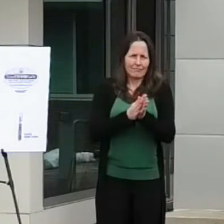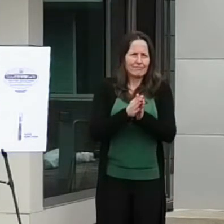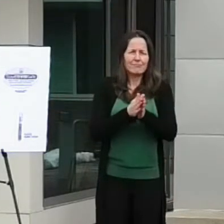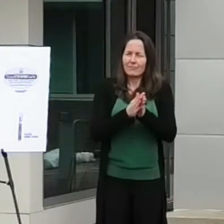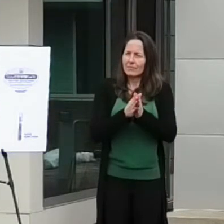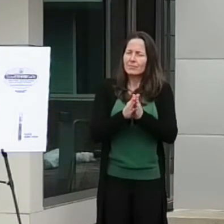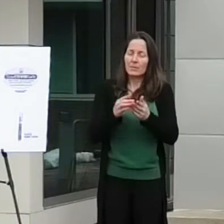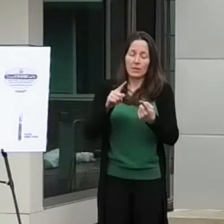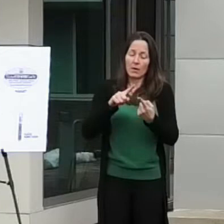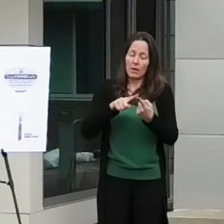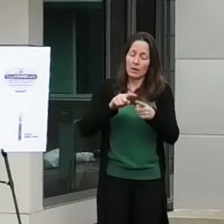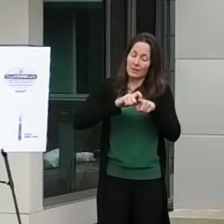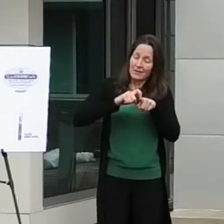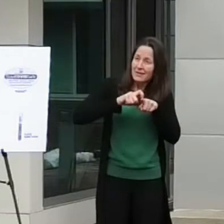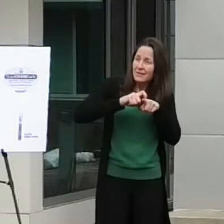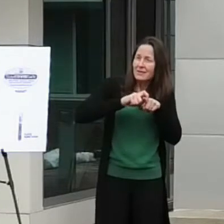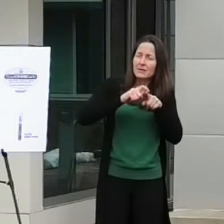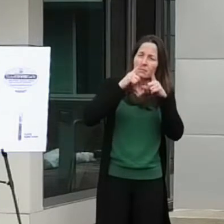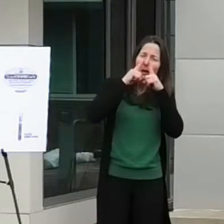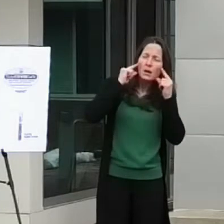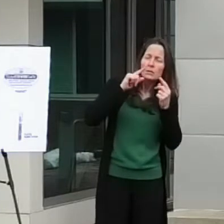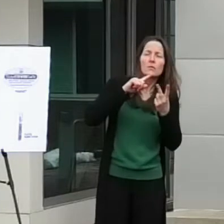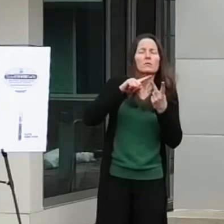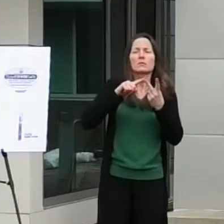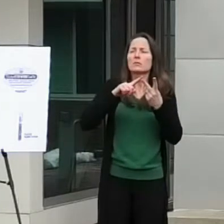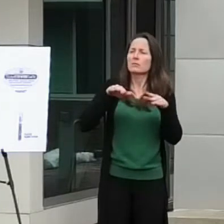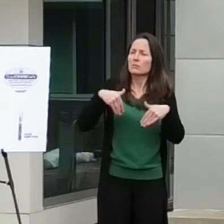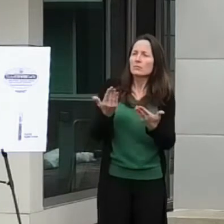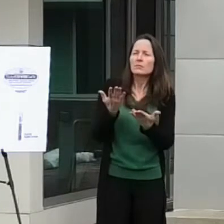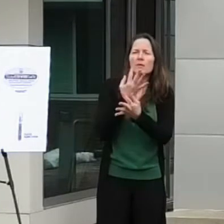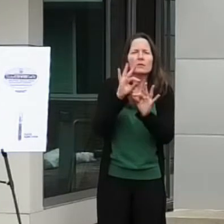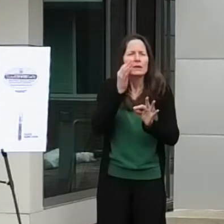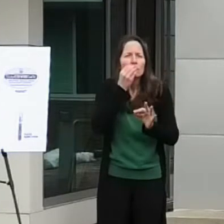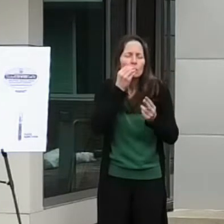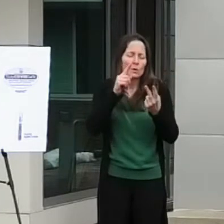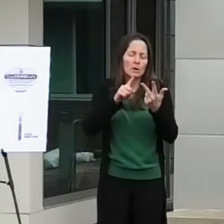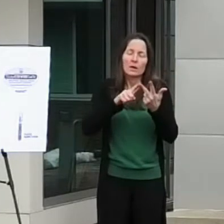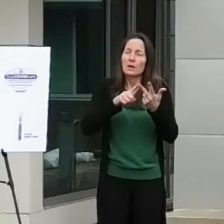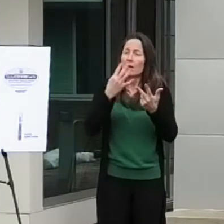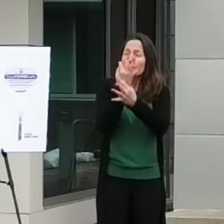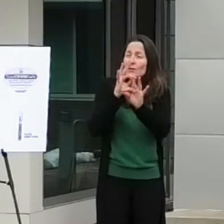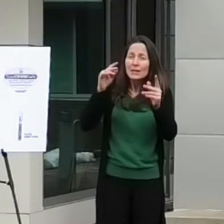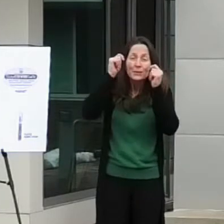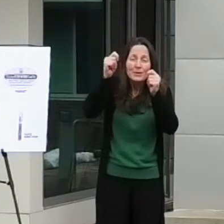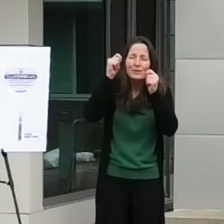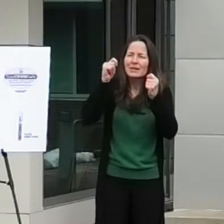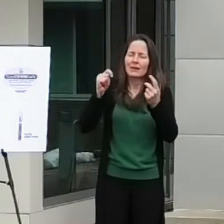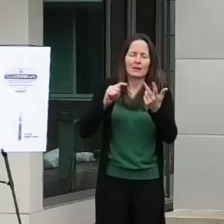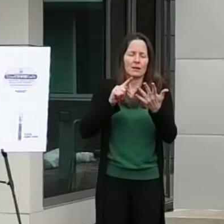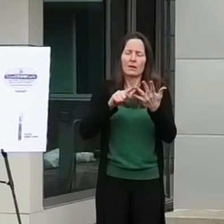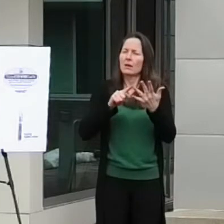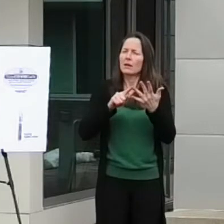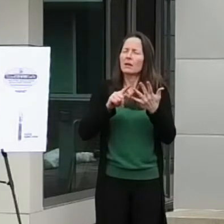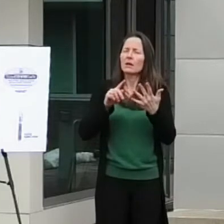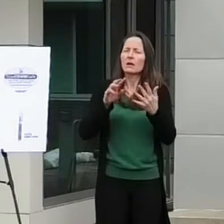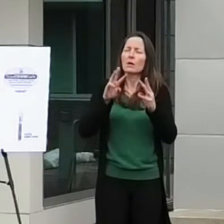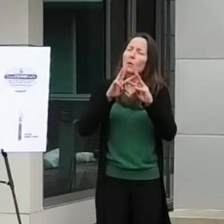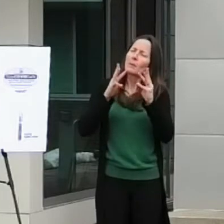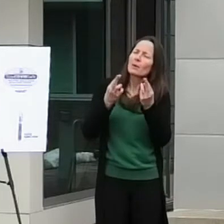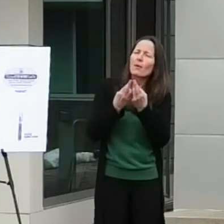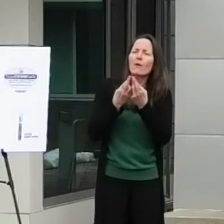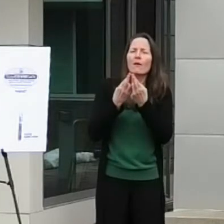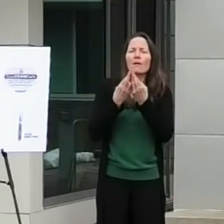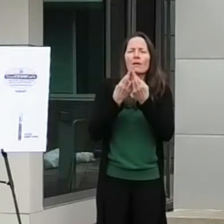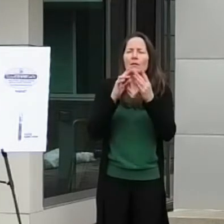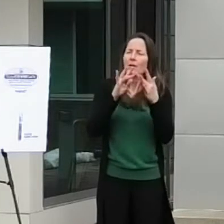making masks, providing free food, free tutoring, webinars online to educate our students,